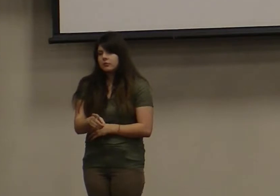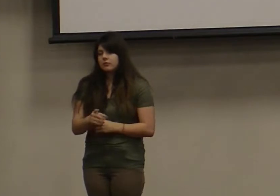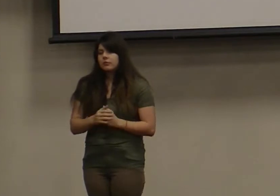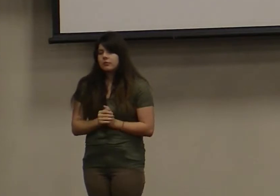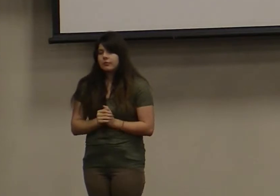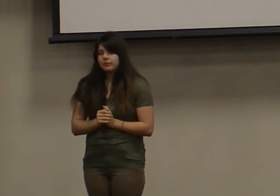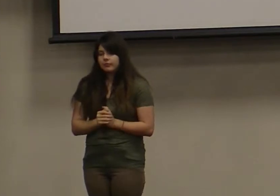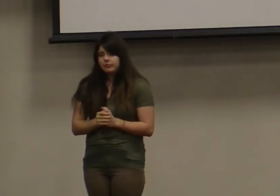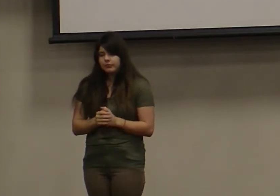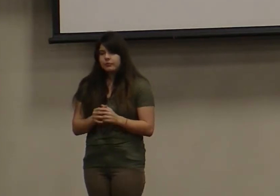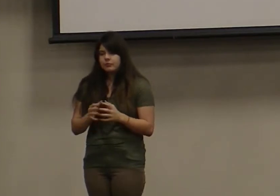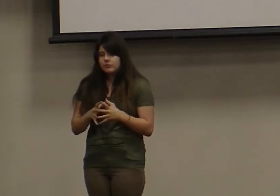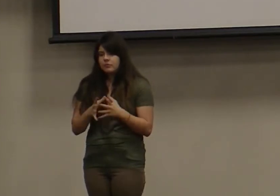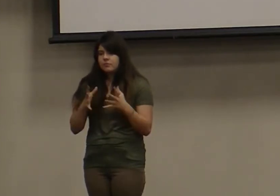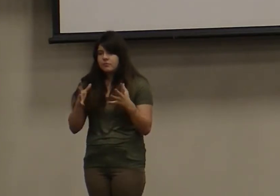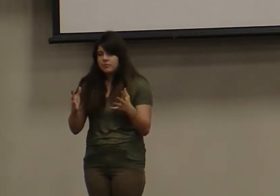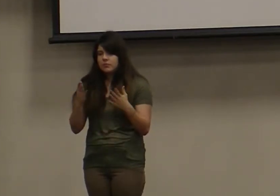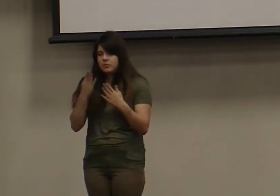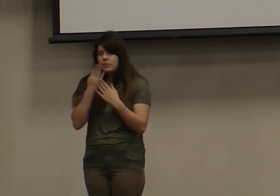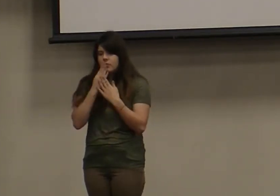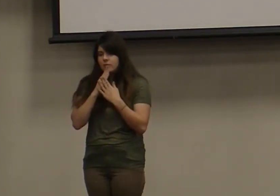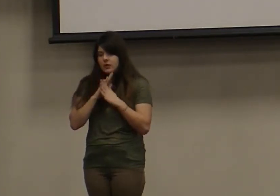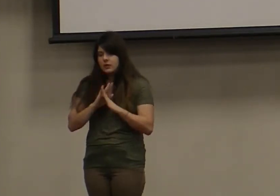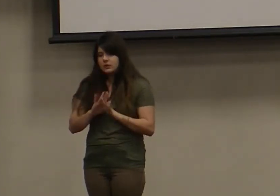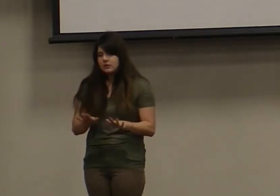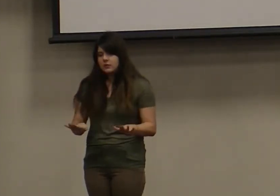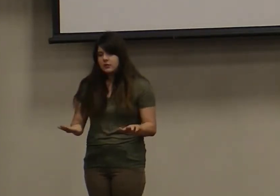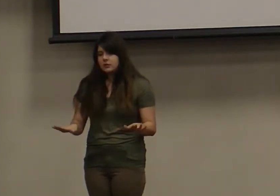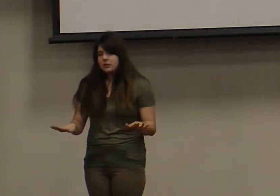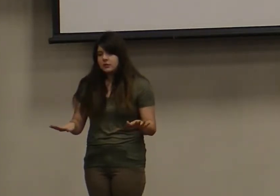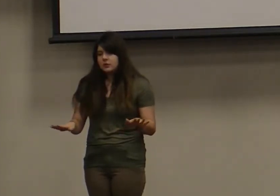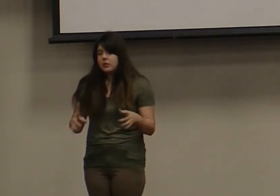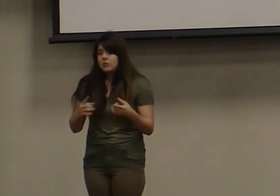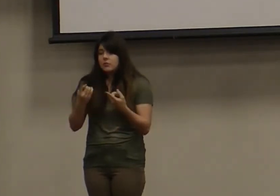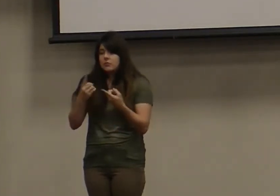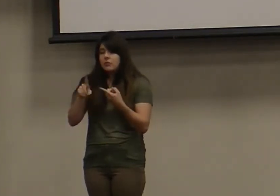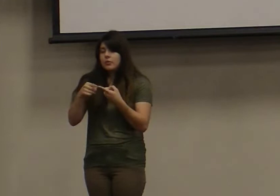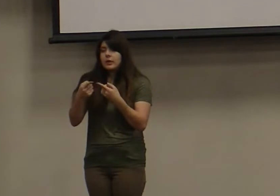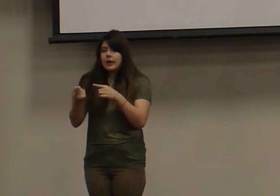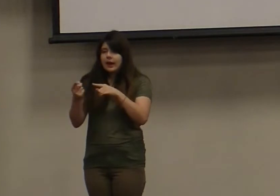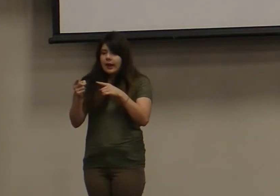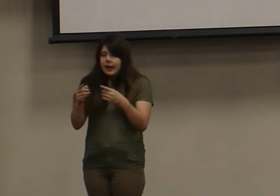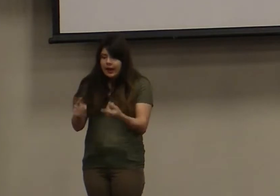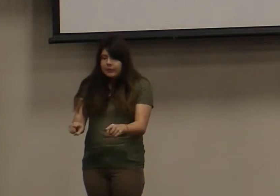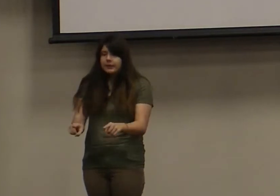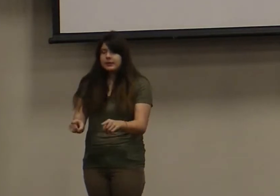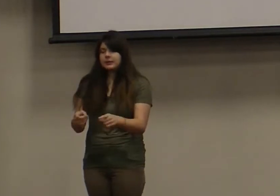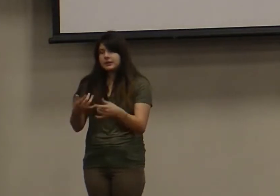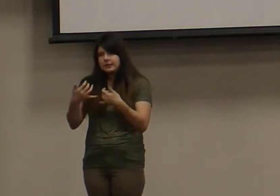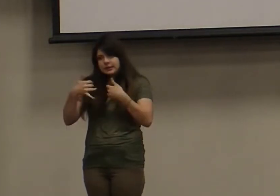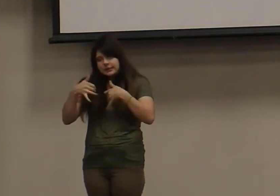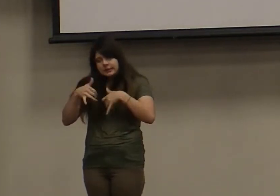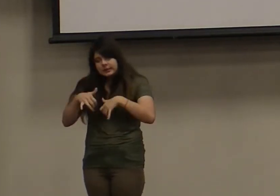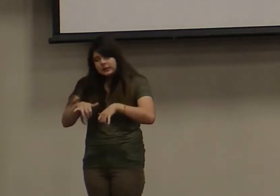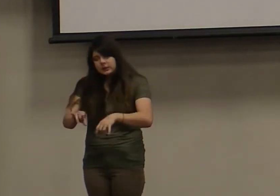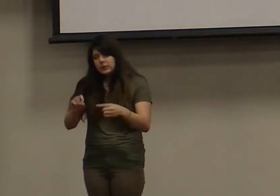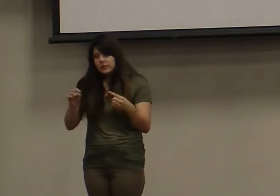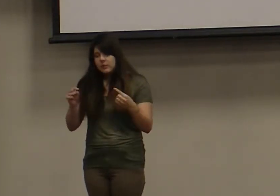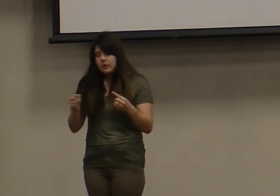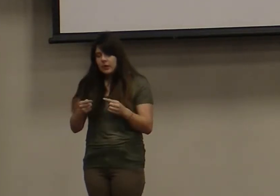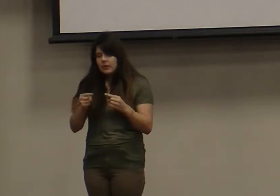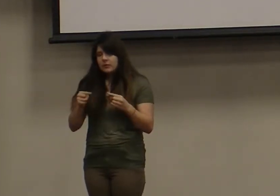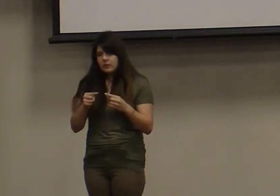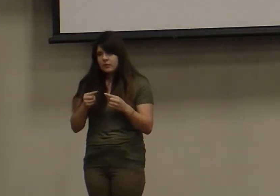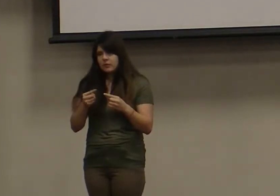It was much more peaceful. But when it occurred, it was still painful. It was painful for